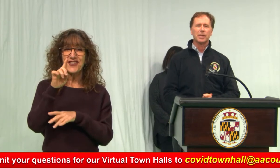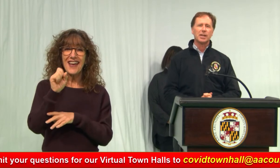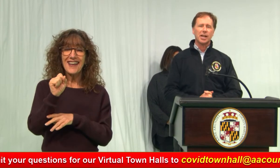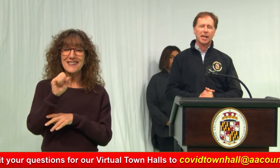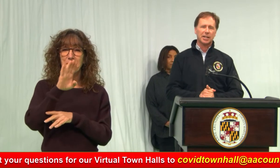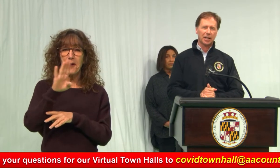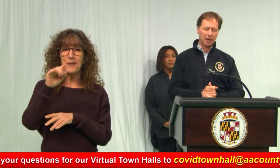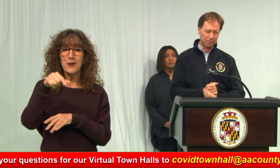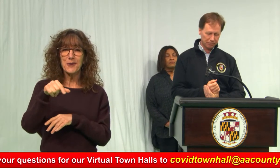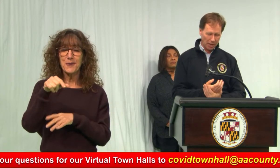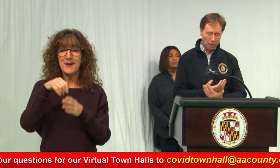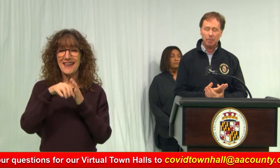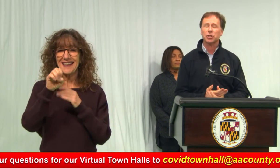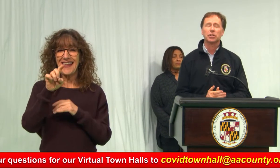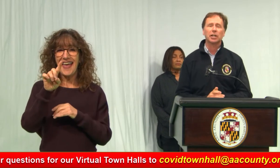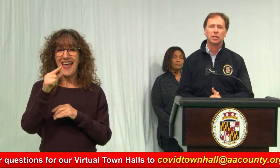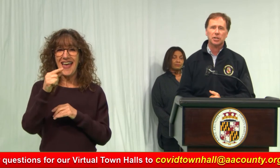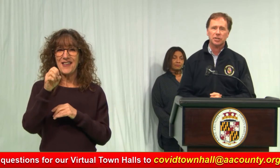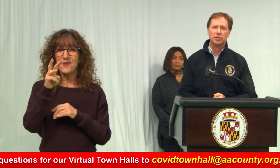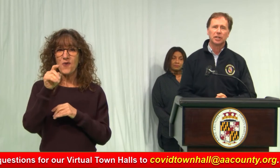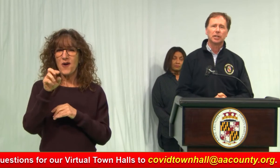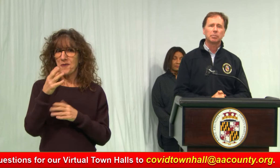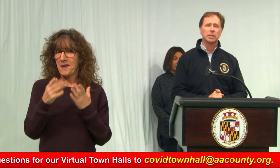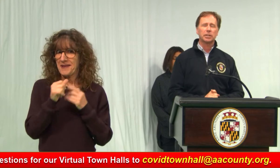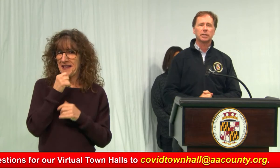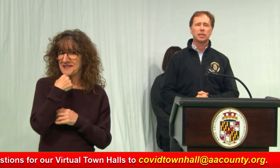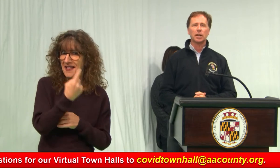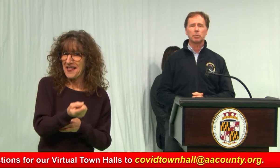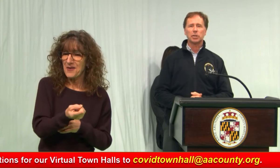Edgewater. And I probably shouldn't tell you this,